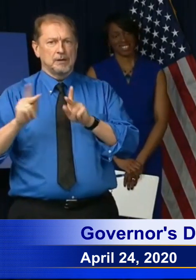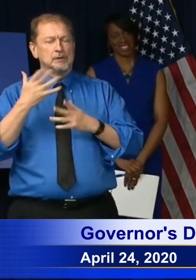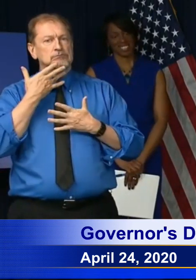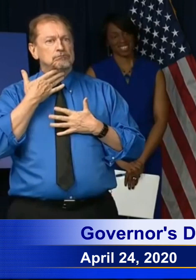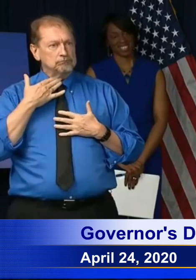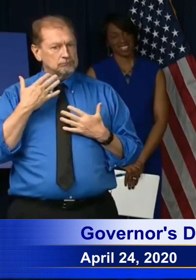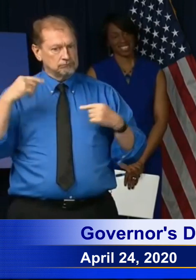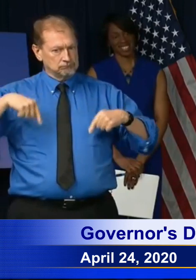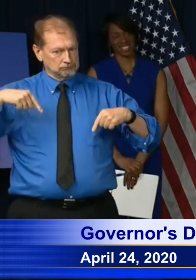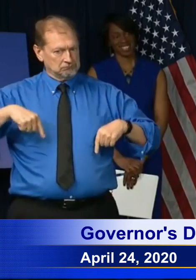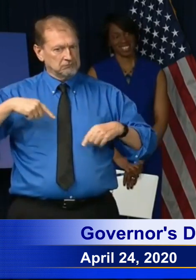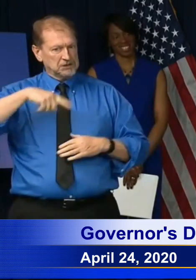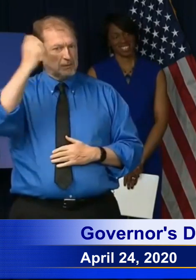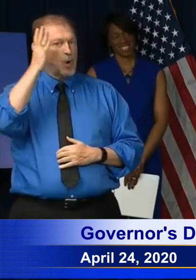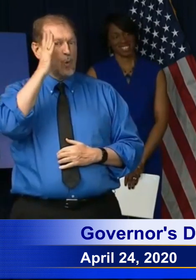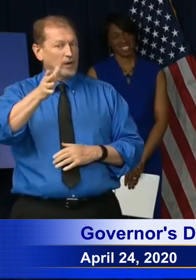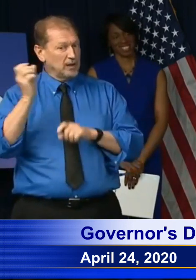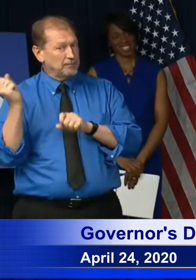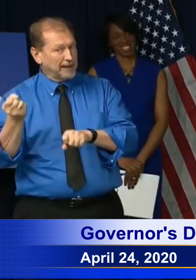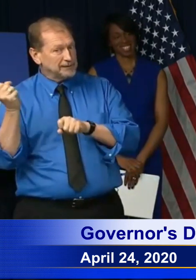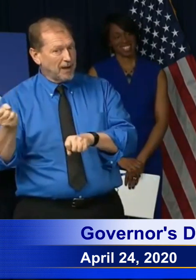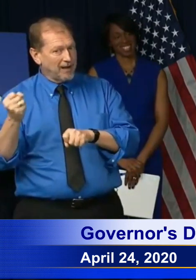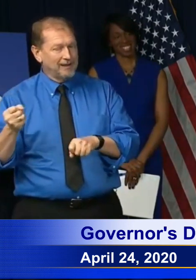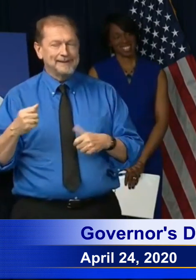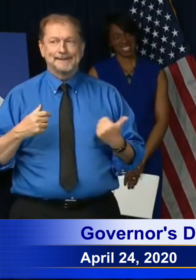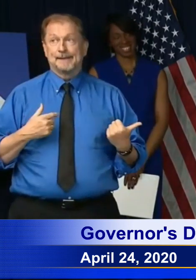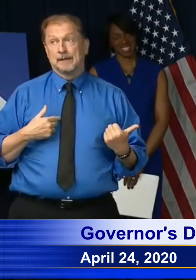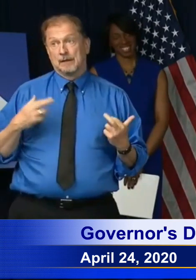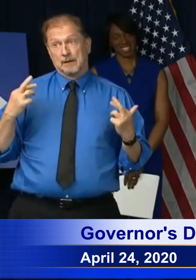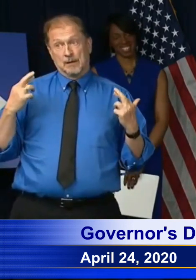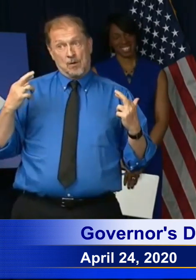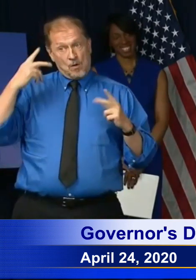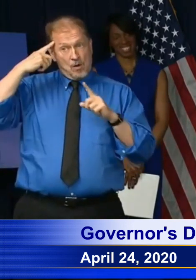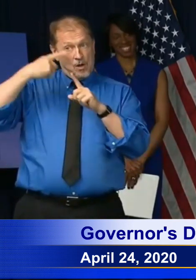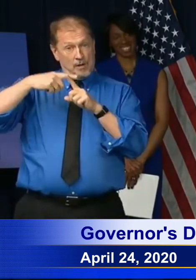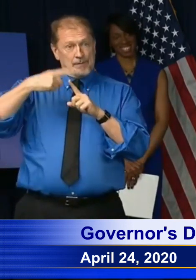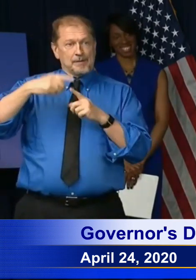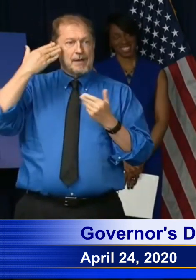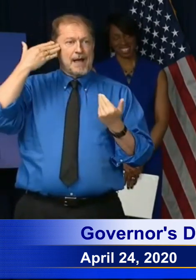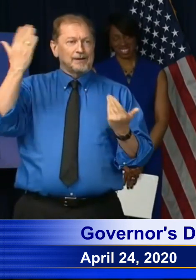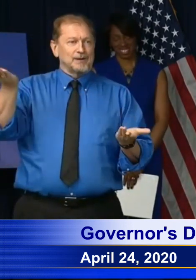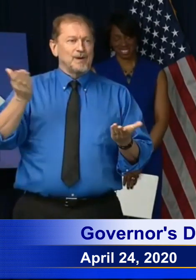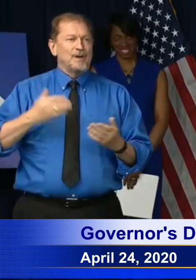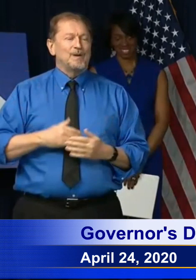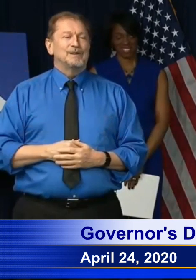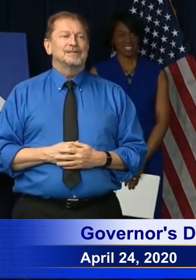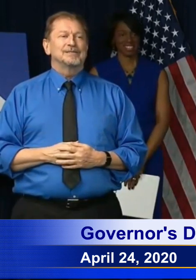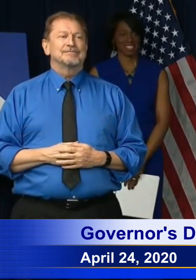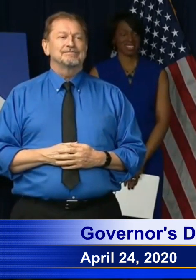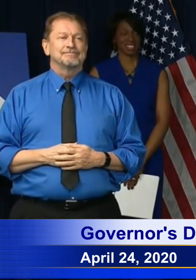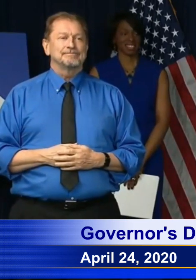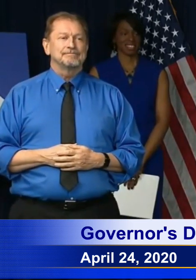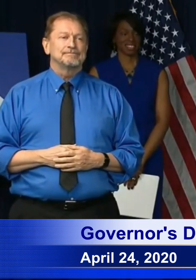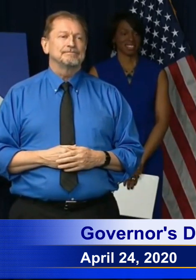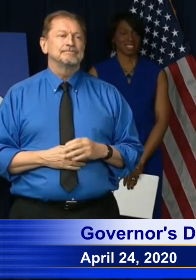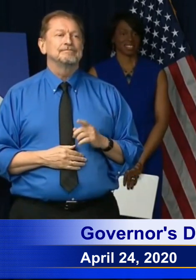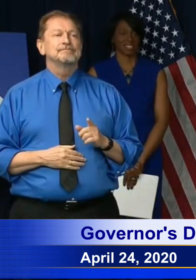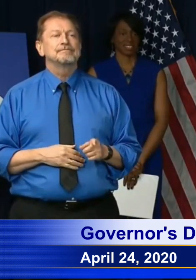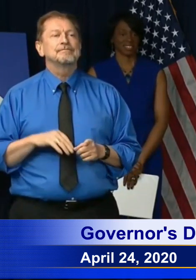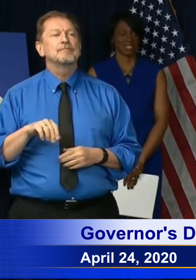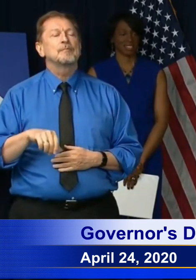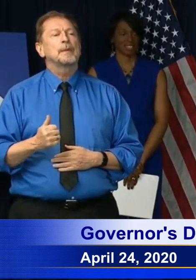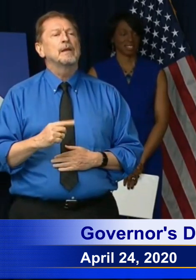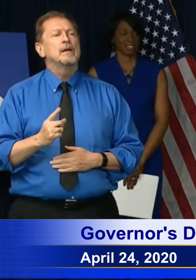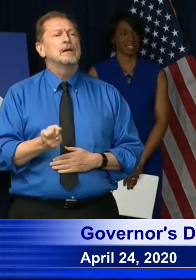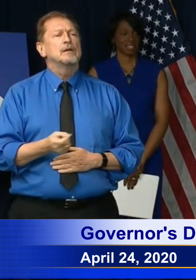in Chicago this summer? I hope so, but I don't know. Okay. We'll get on to some other questions. This comes from CBS 2's Tara